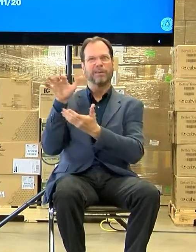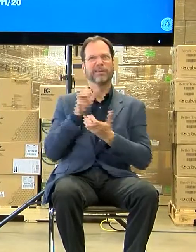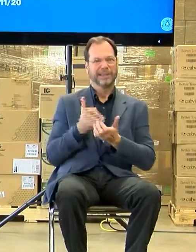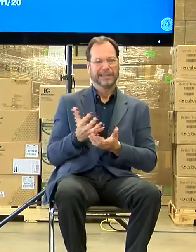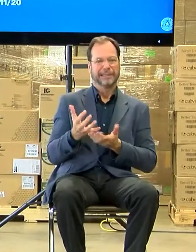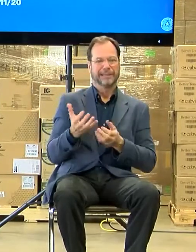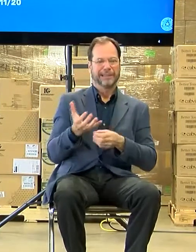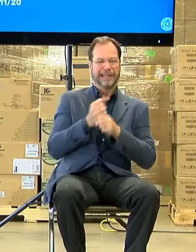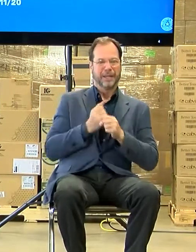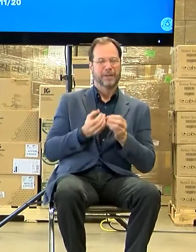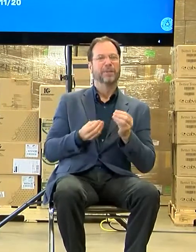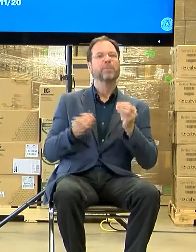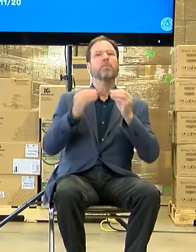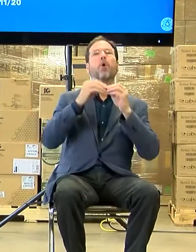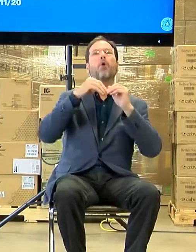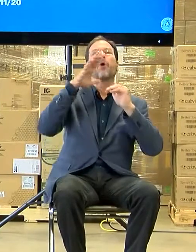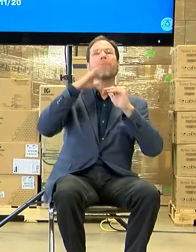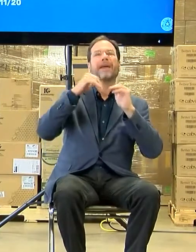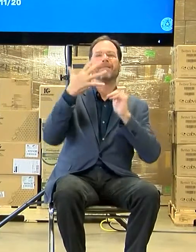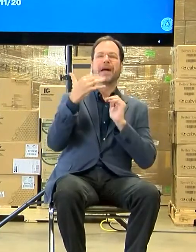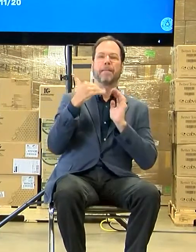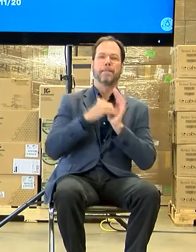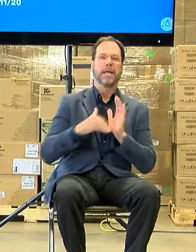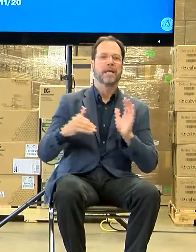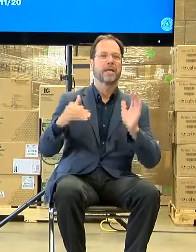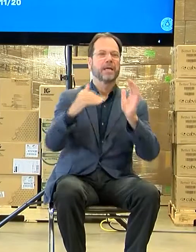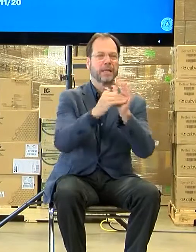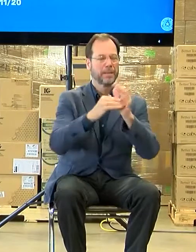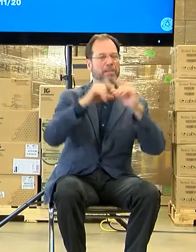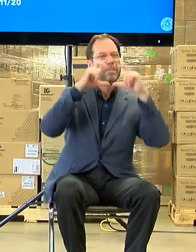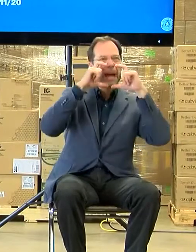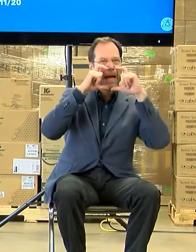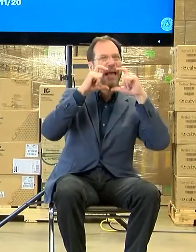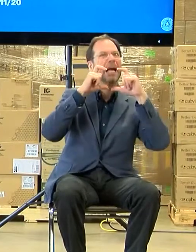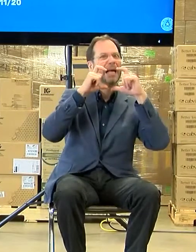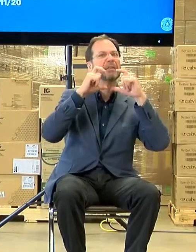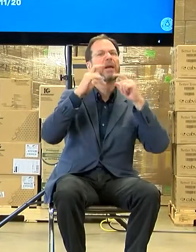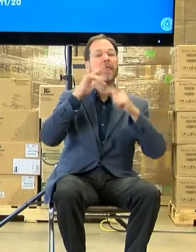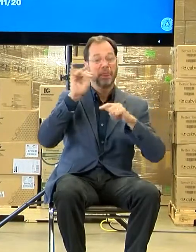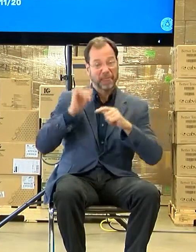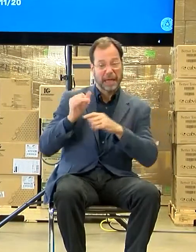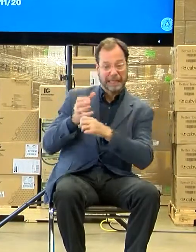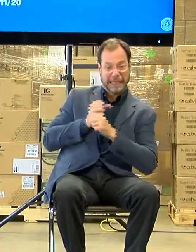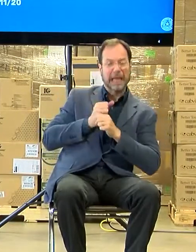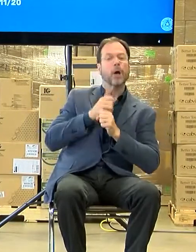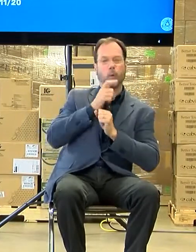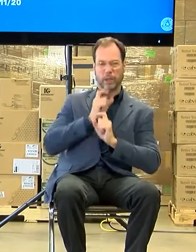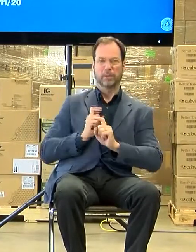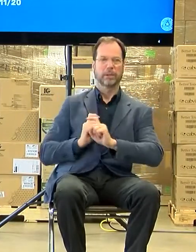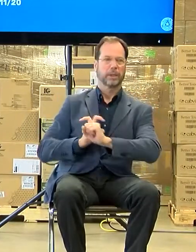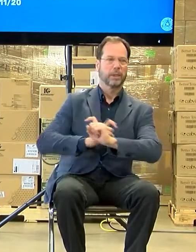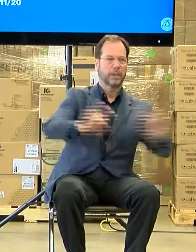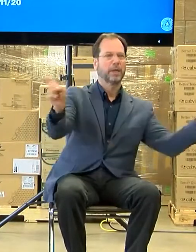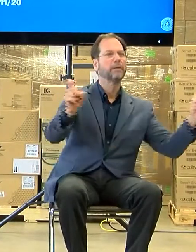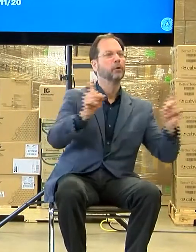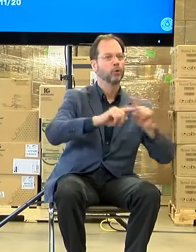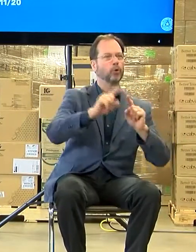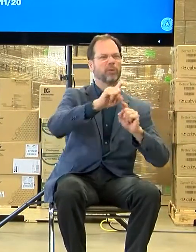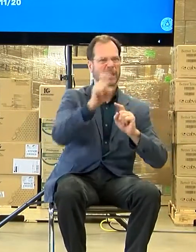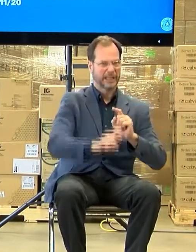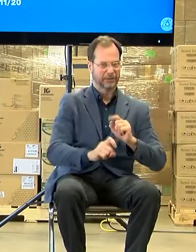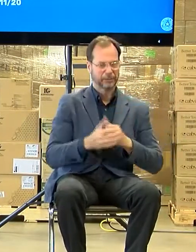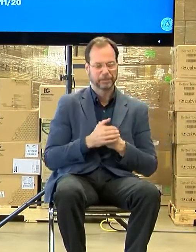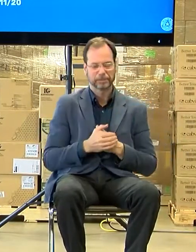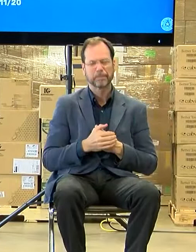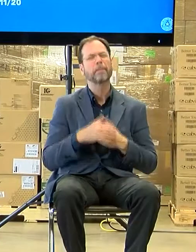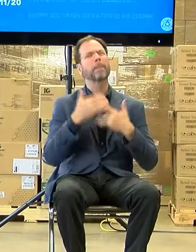more than 5 million masks that we will be distributing across the state of Texas. A couple of